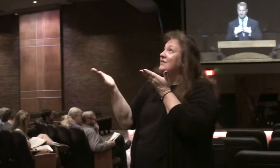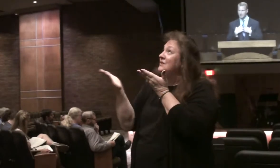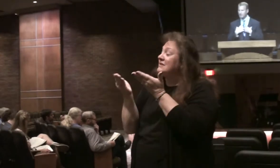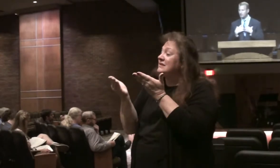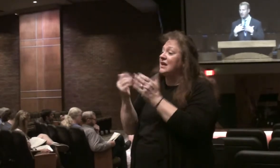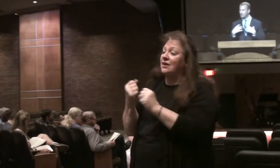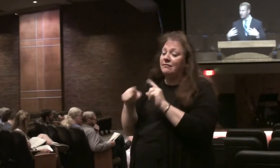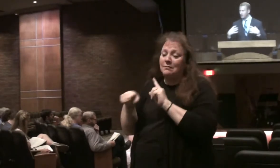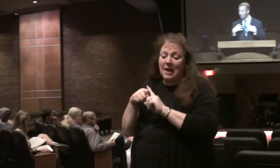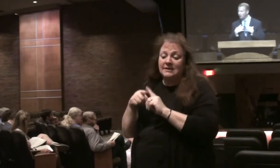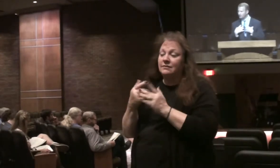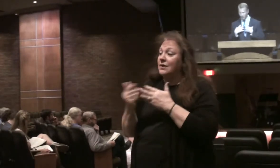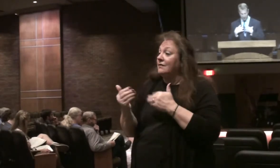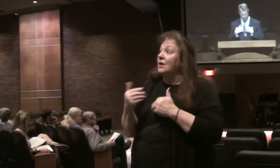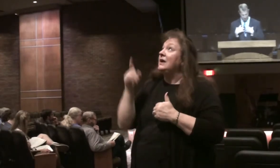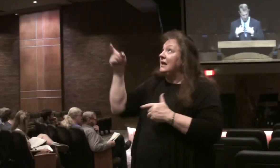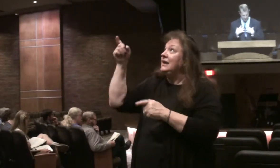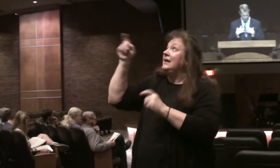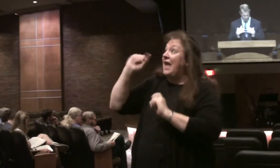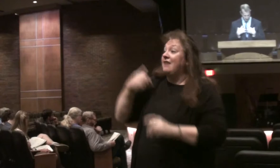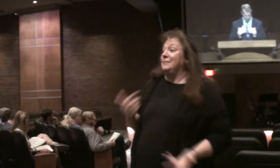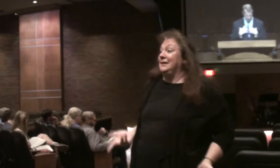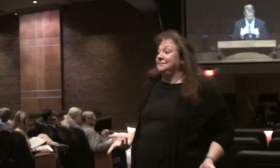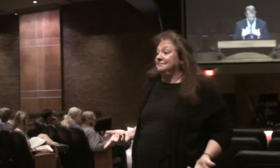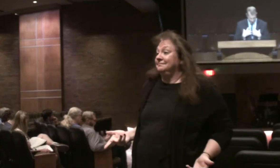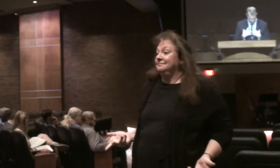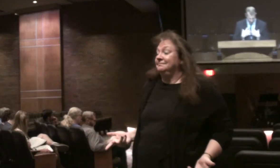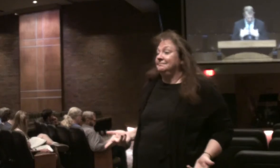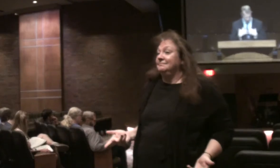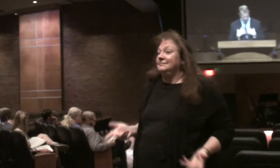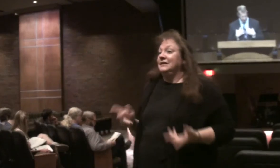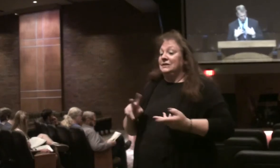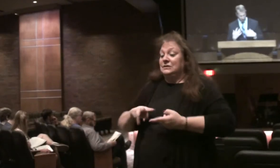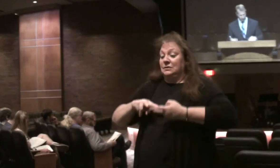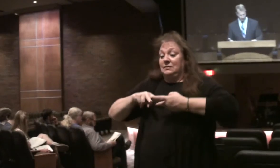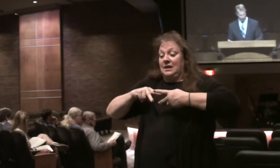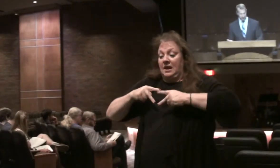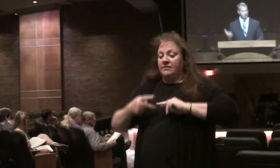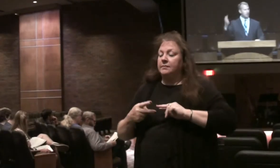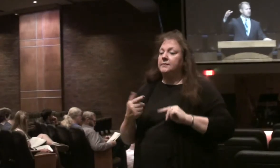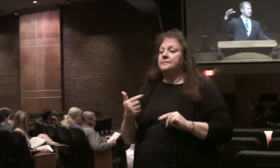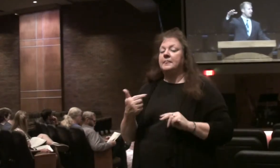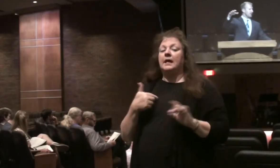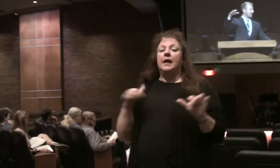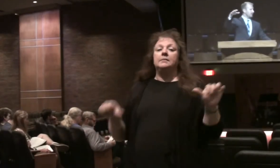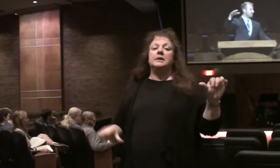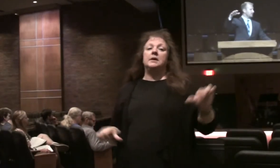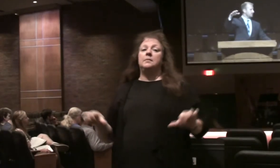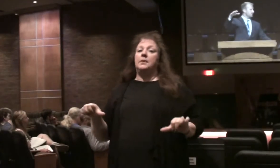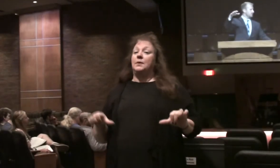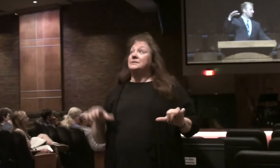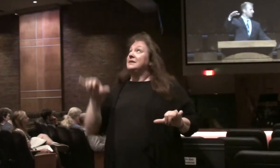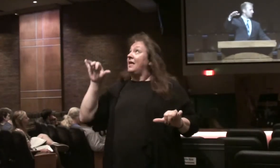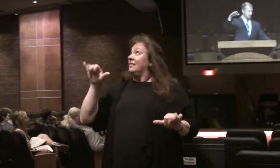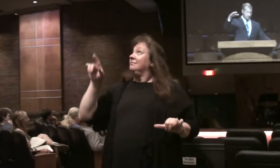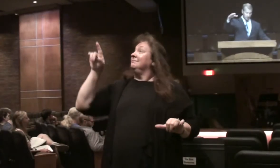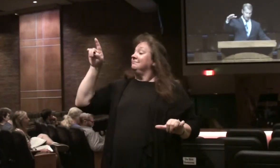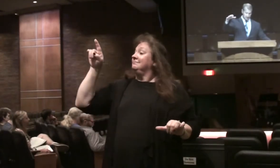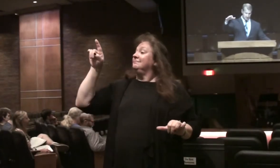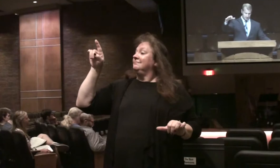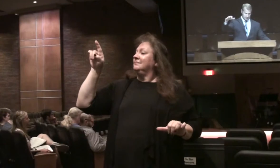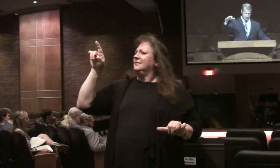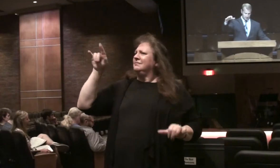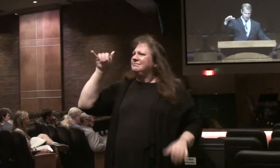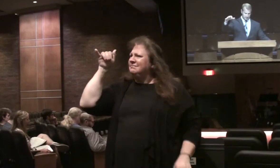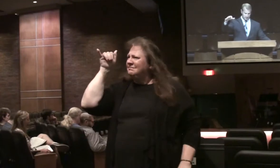giftedness, strength, whatever, it's all from Him. I turn that around into, I'm going to boast about that. That's